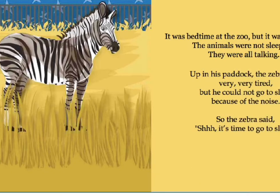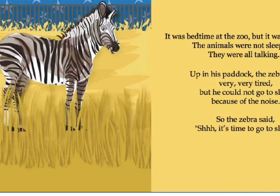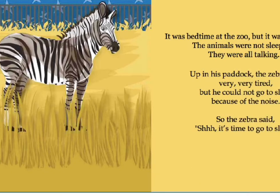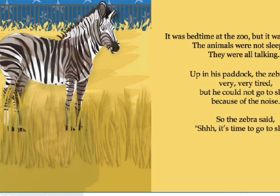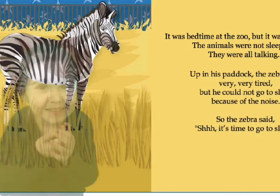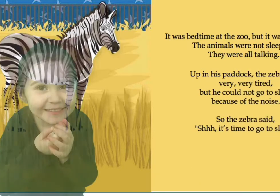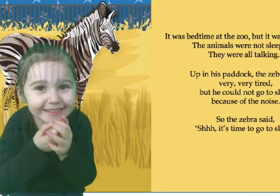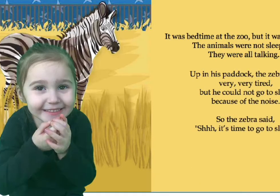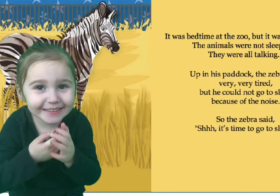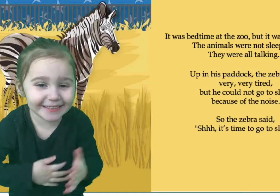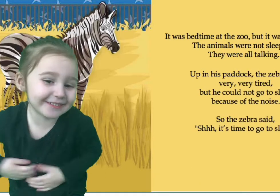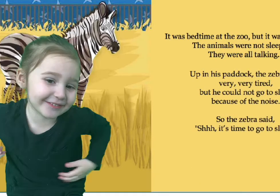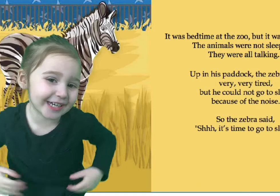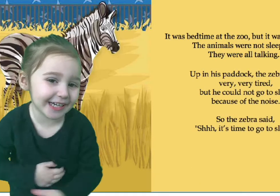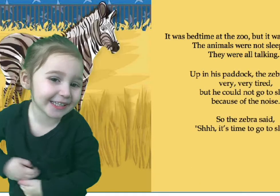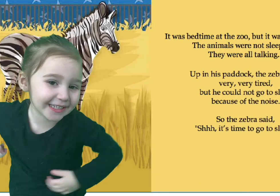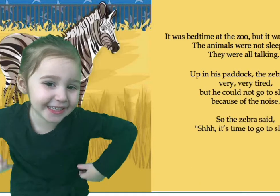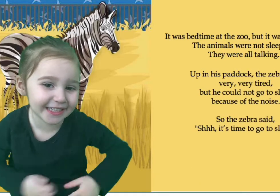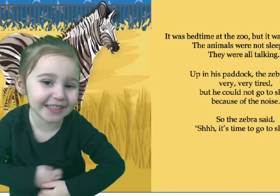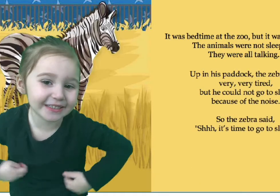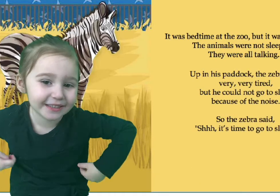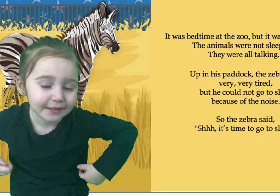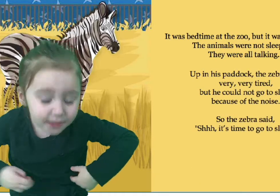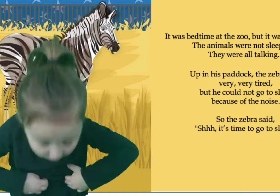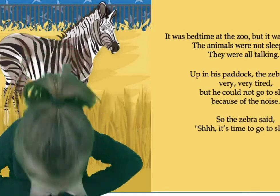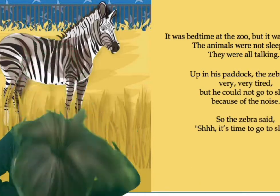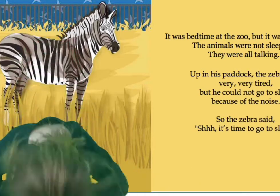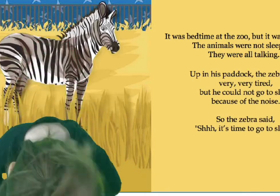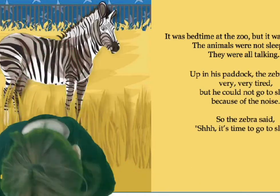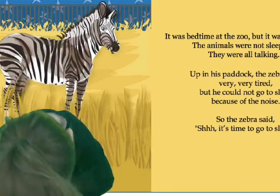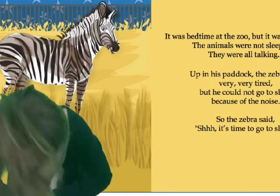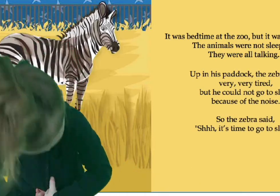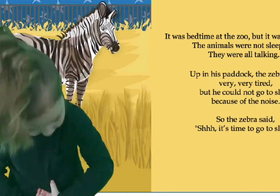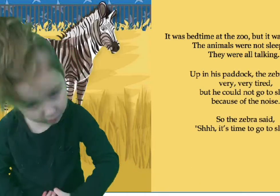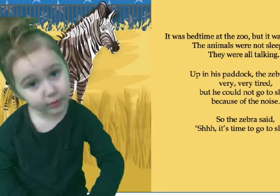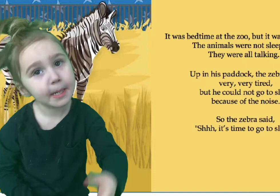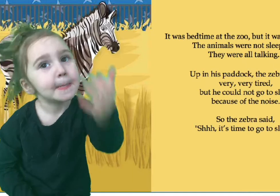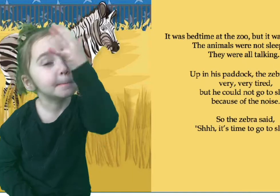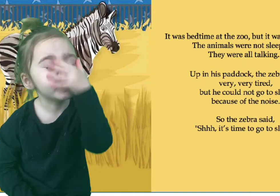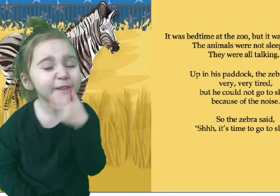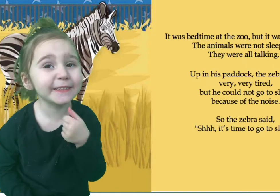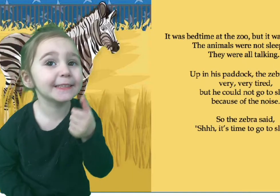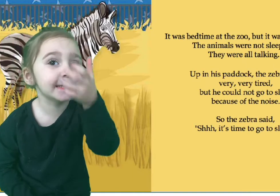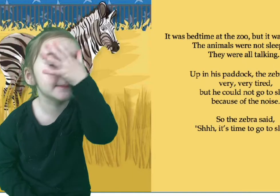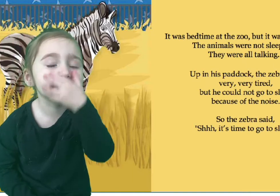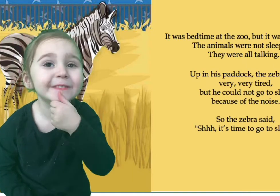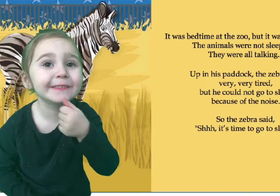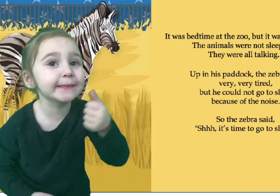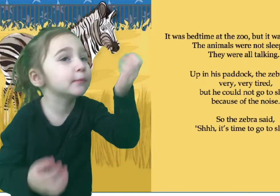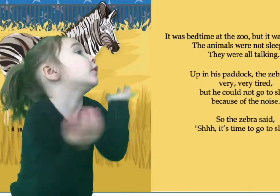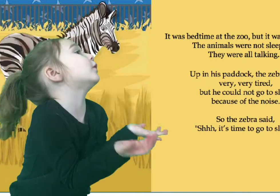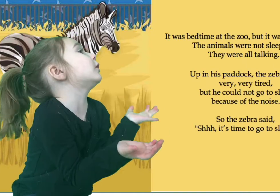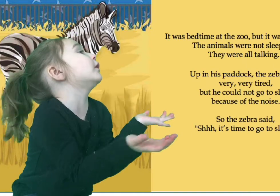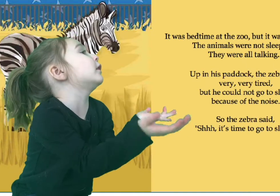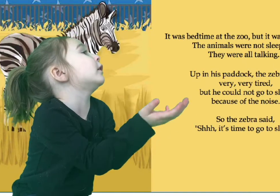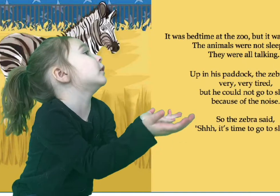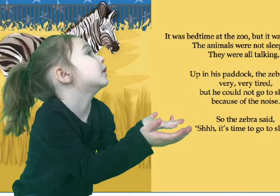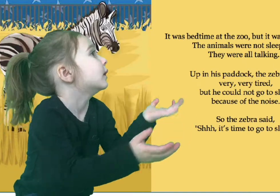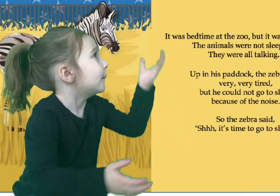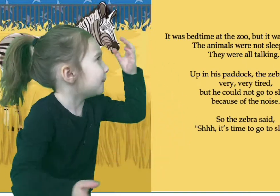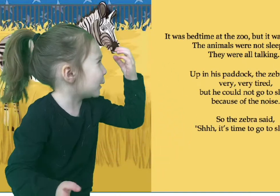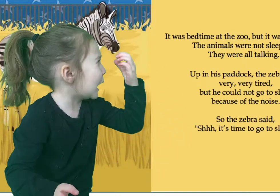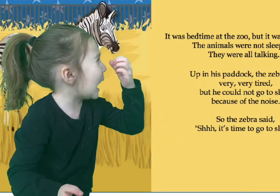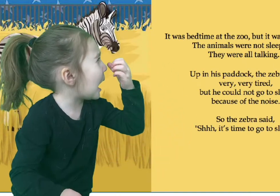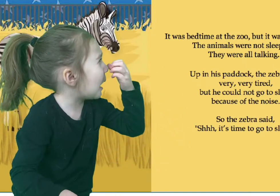talking. Up in his paddock, the zebra was very, very tired. But he could not